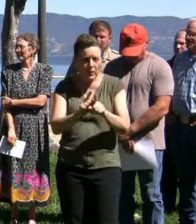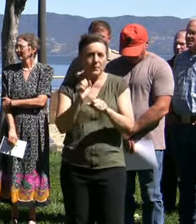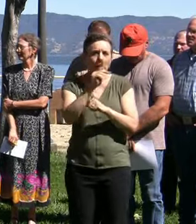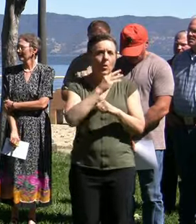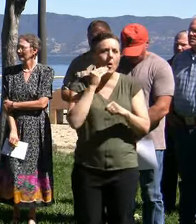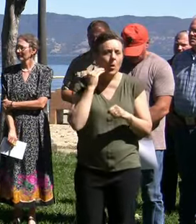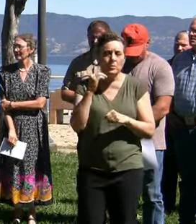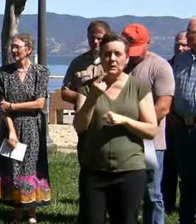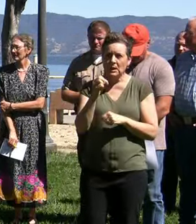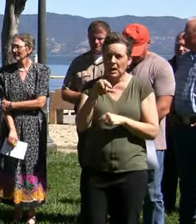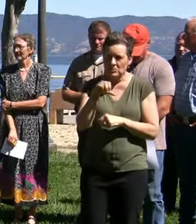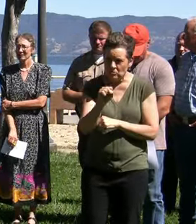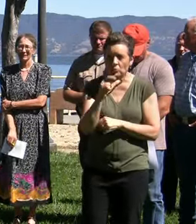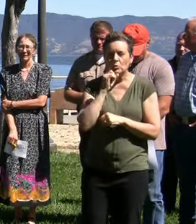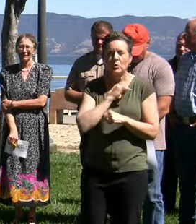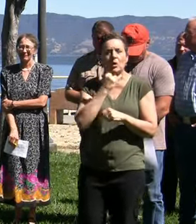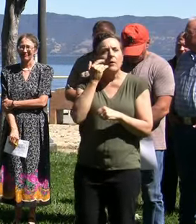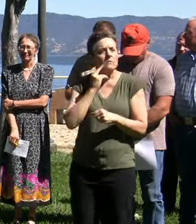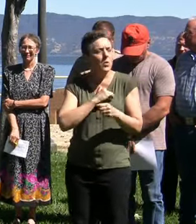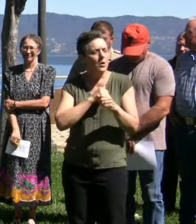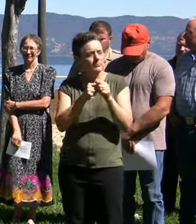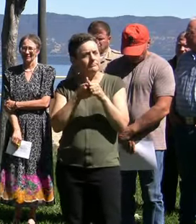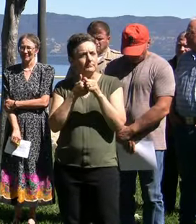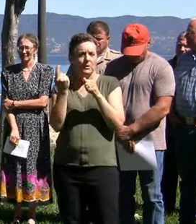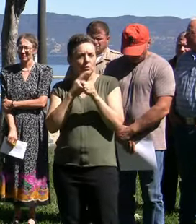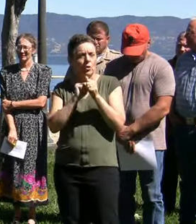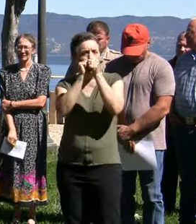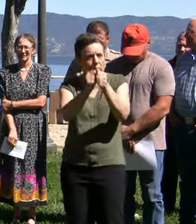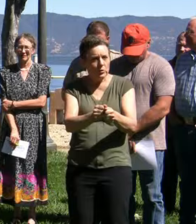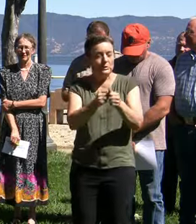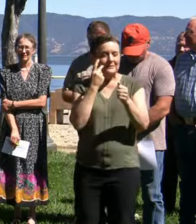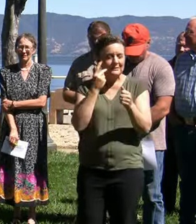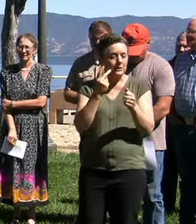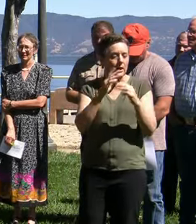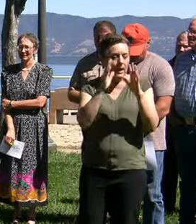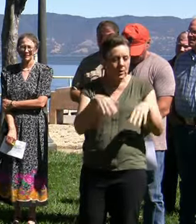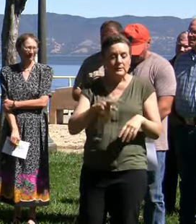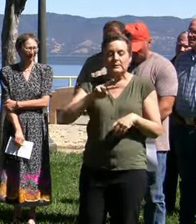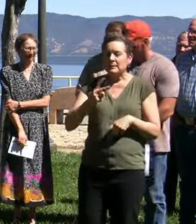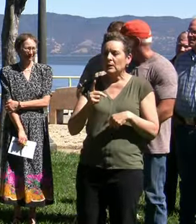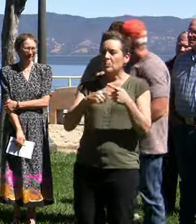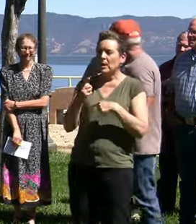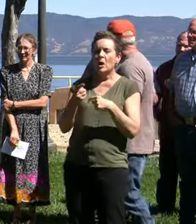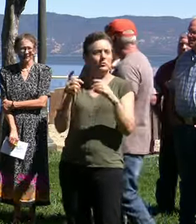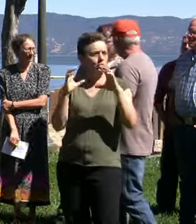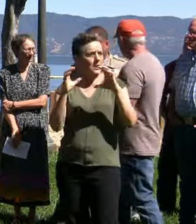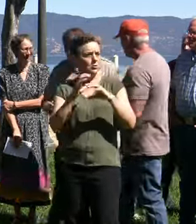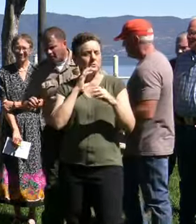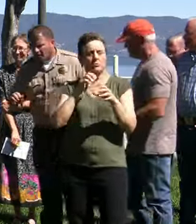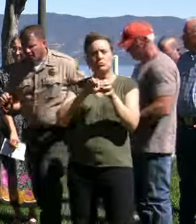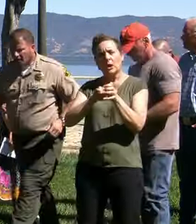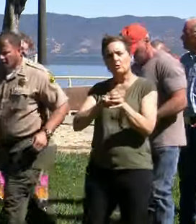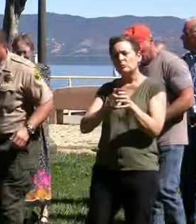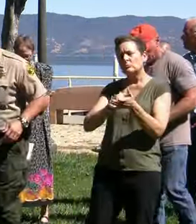would call. And the second question is about putting trailers on the property as people rebuild. Did you want to take that or you want Ryan?